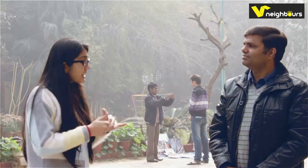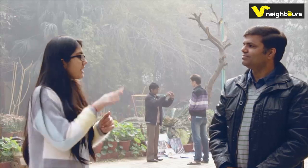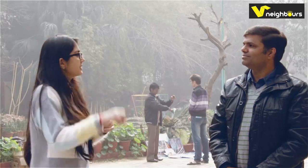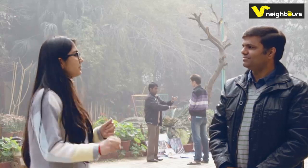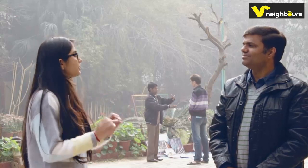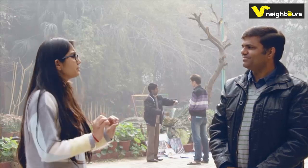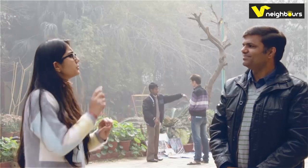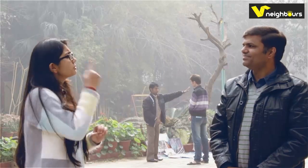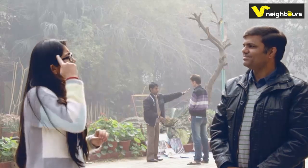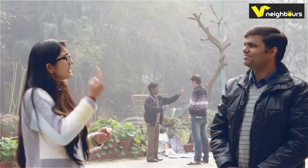accessibility?